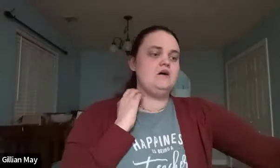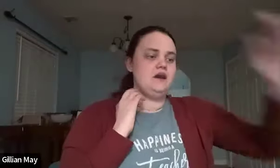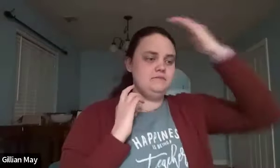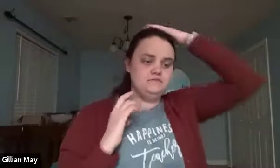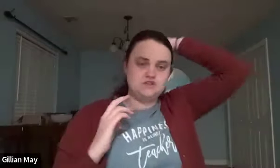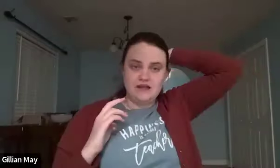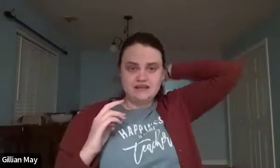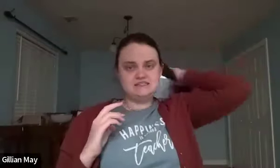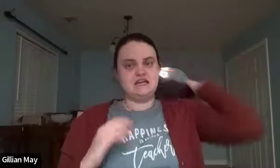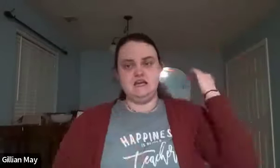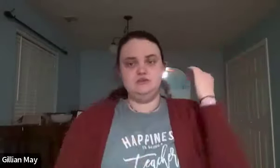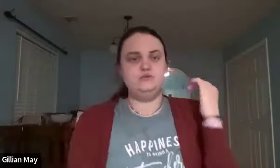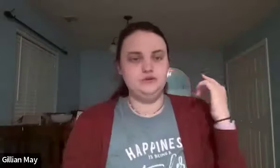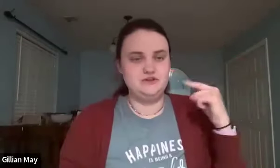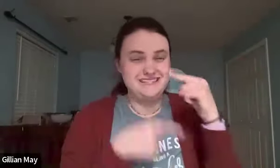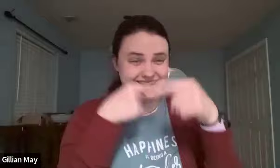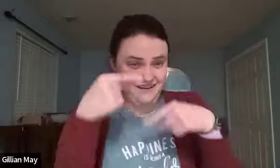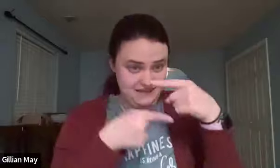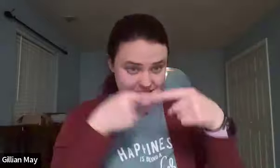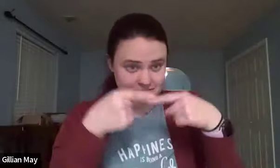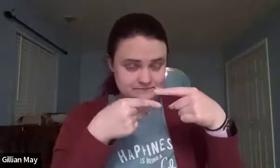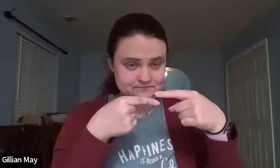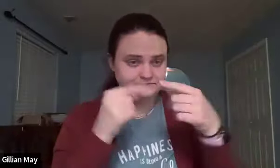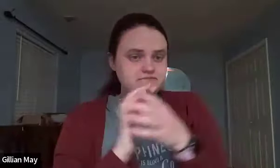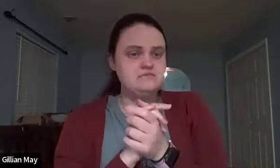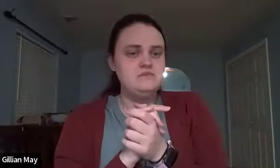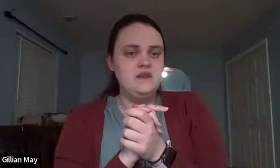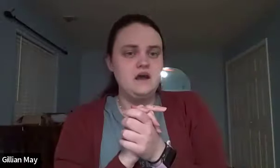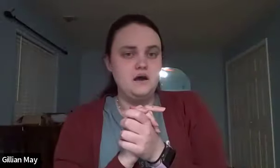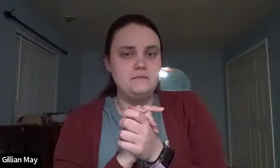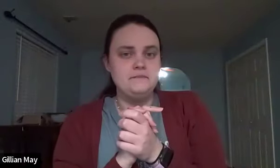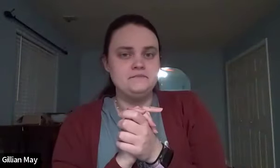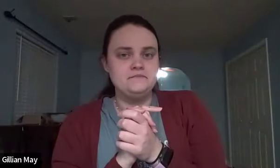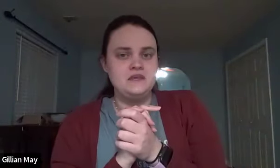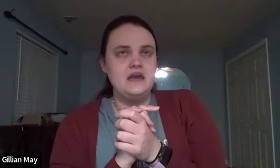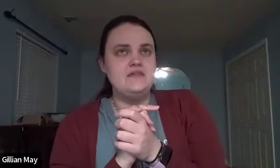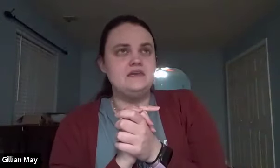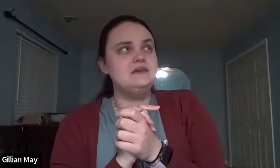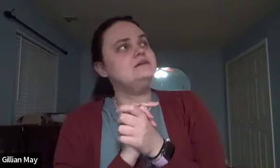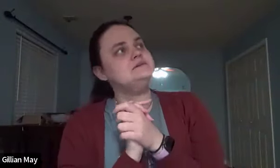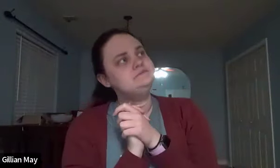Okay, so like I said, you do sign. And then,